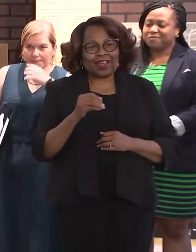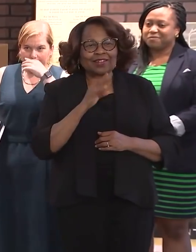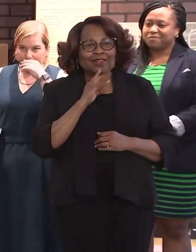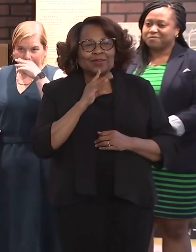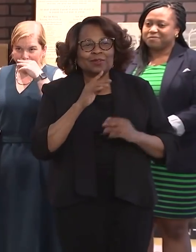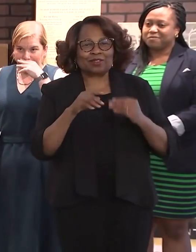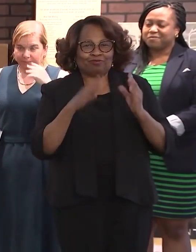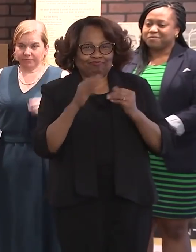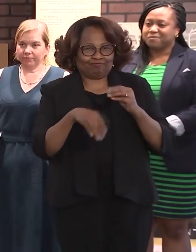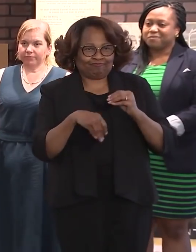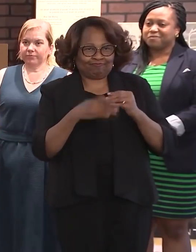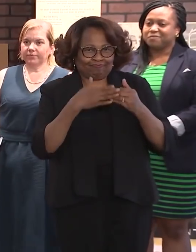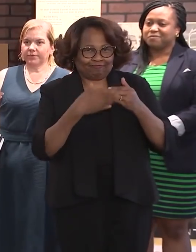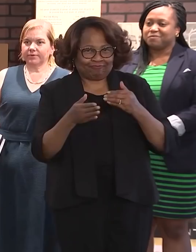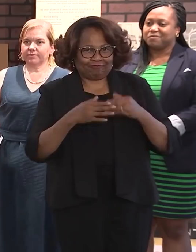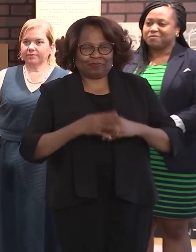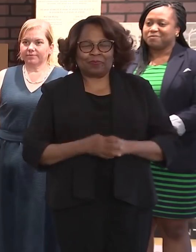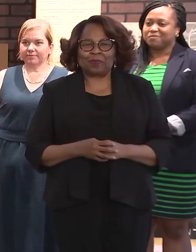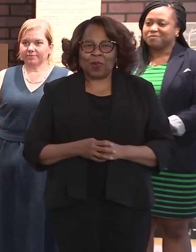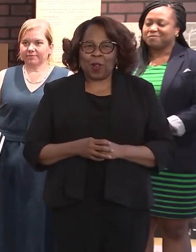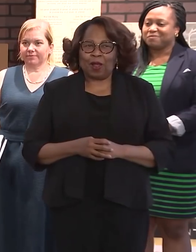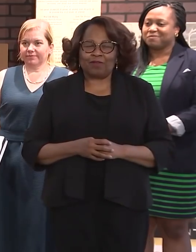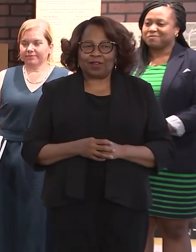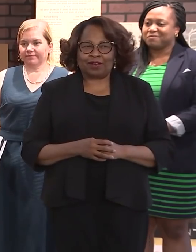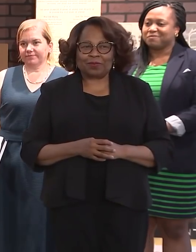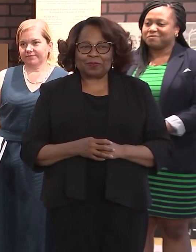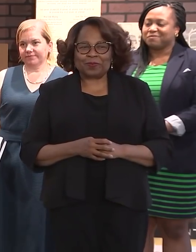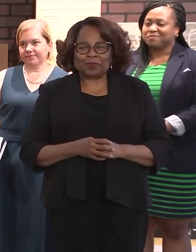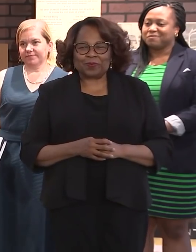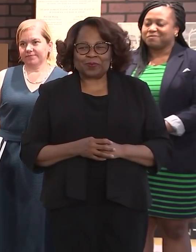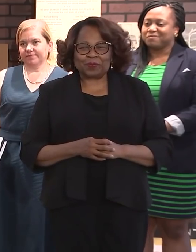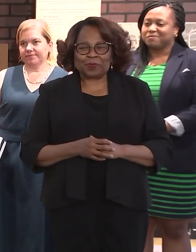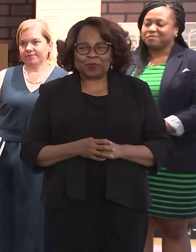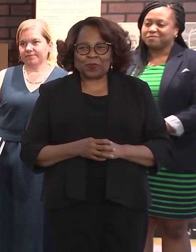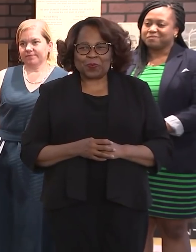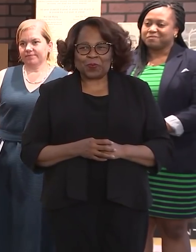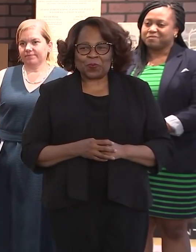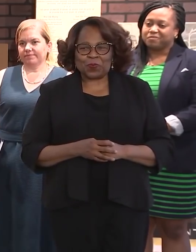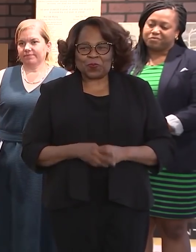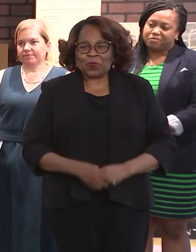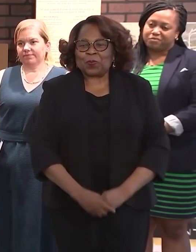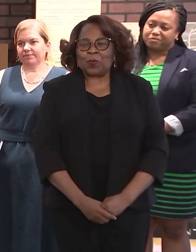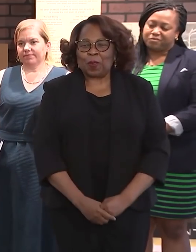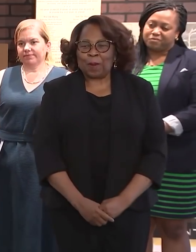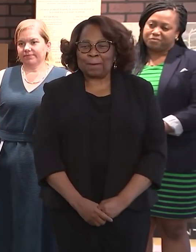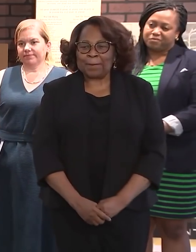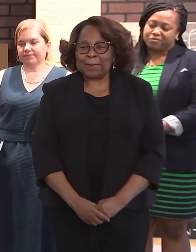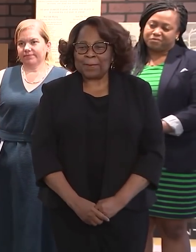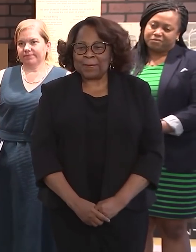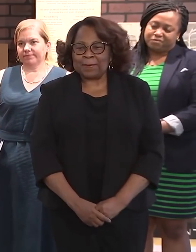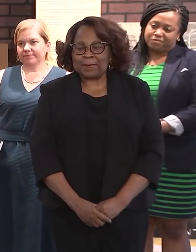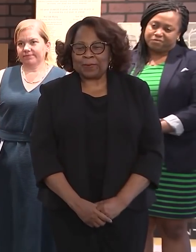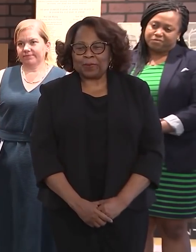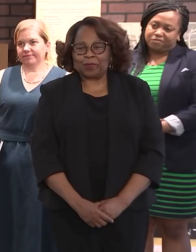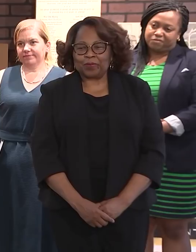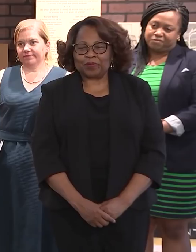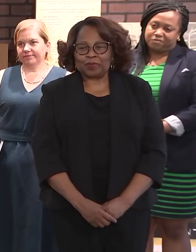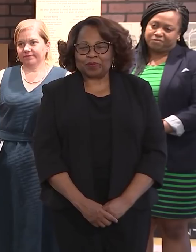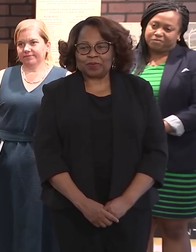doctora Arwady, y todo el team que se encuentra aquí representando todos los progresos que hemos